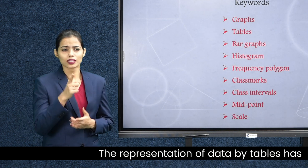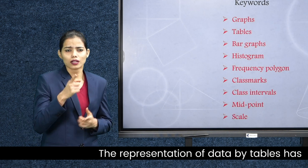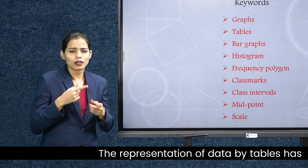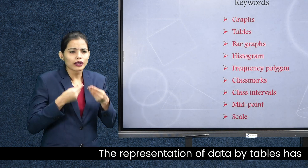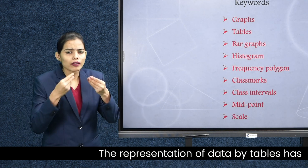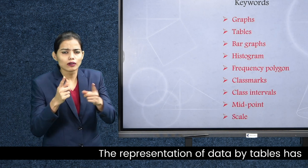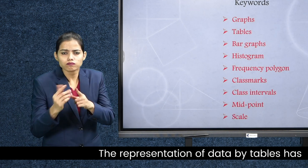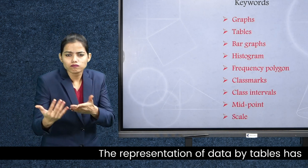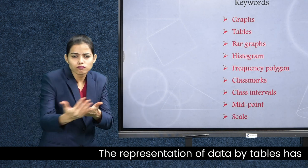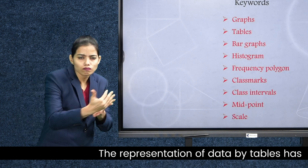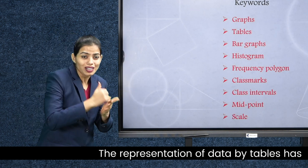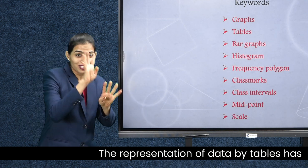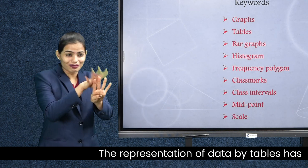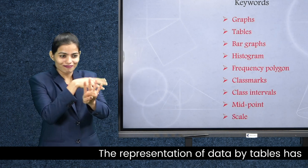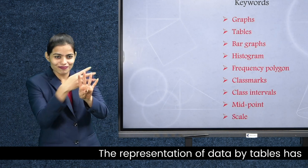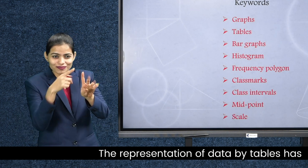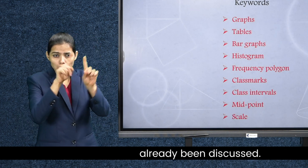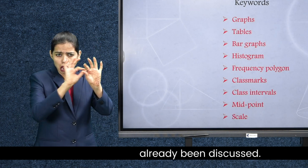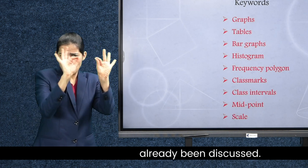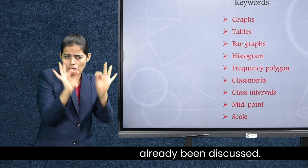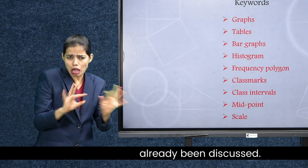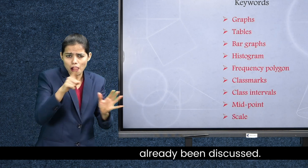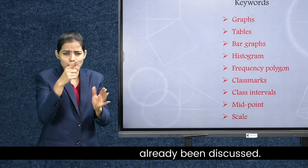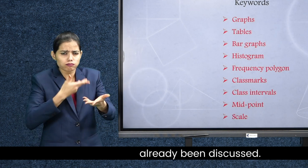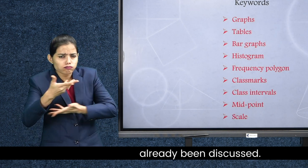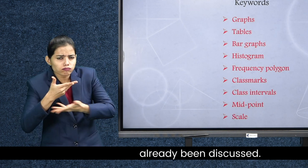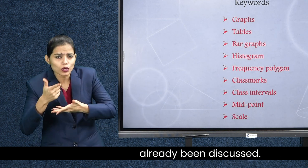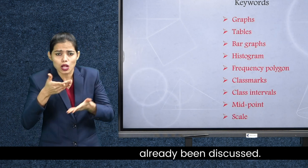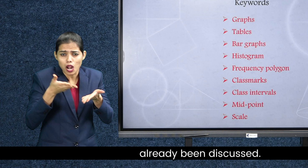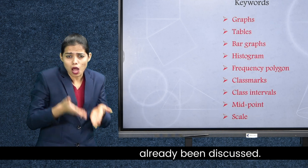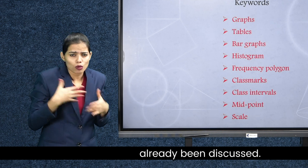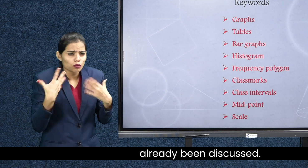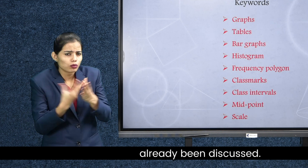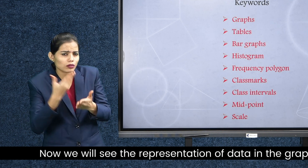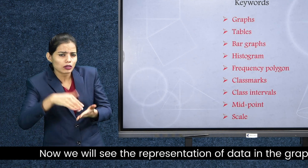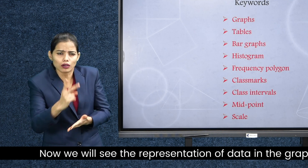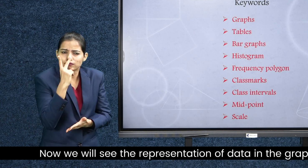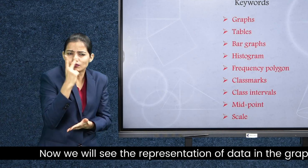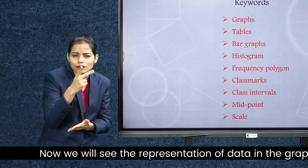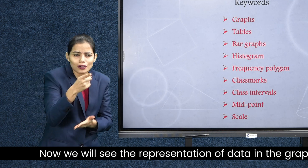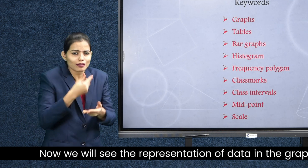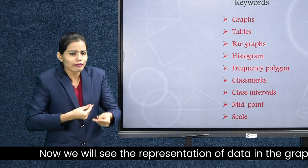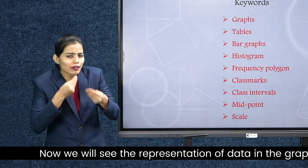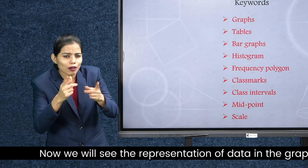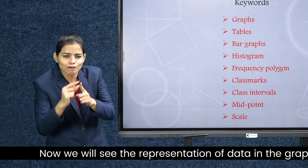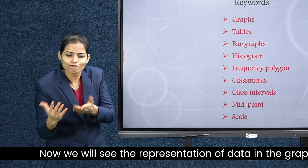The representation of data by tables has already been discussed. Now we will see the representation of